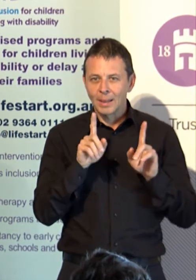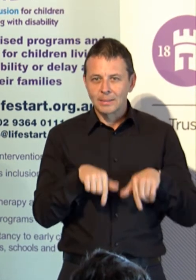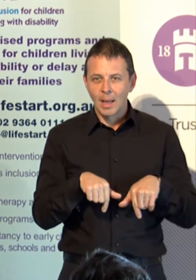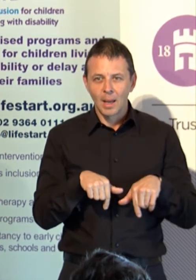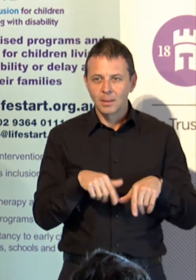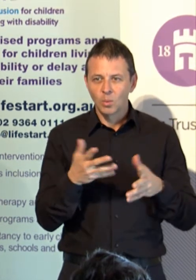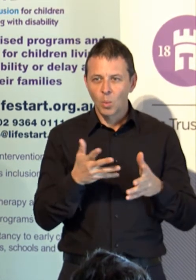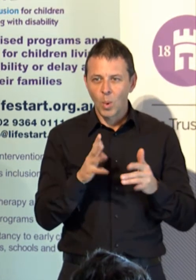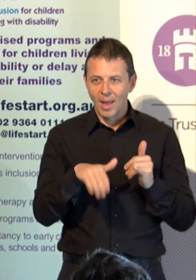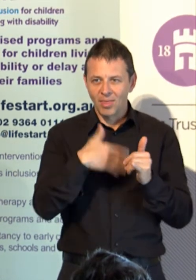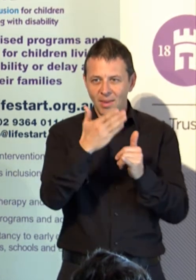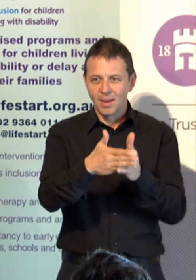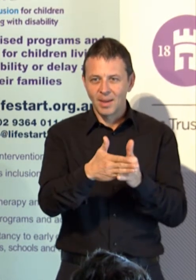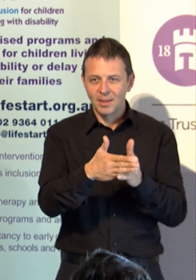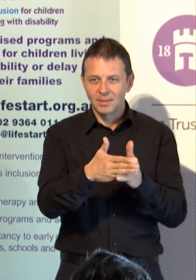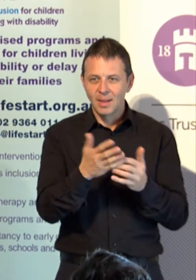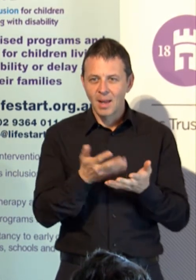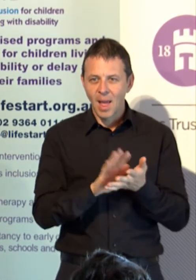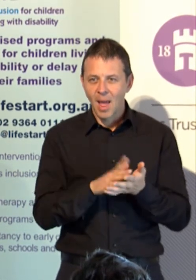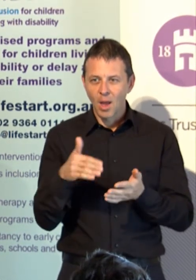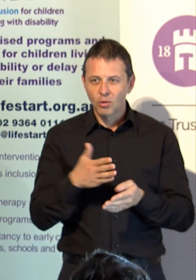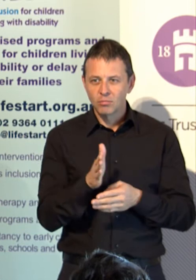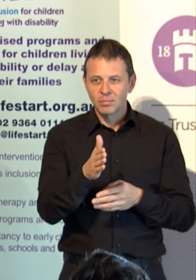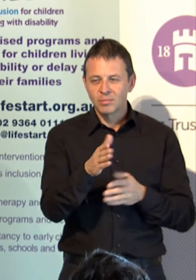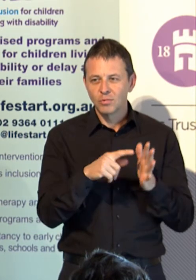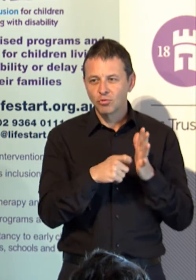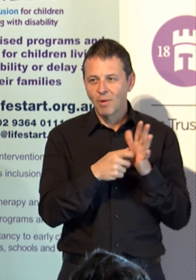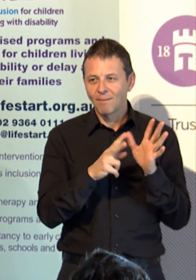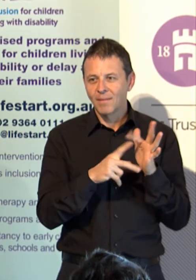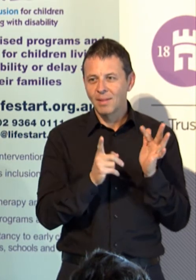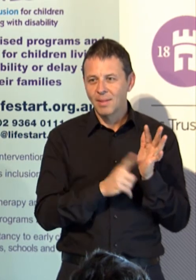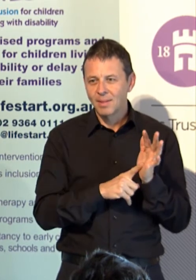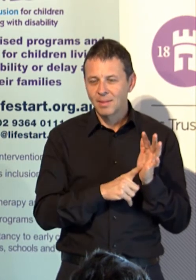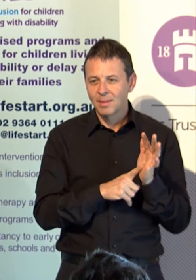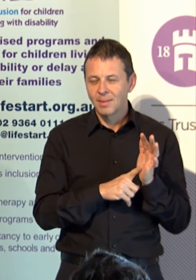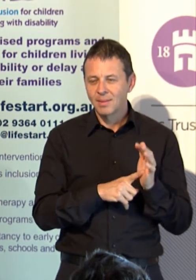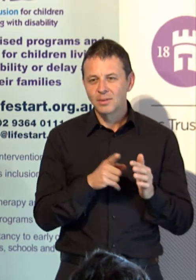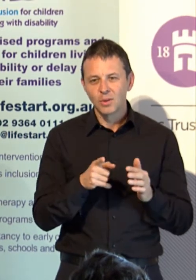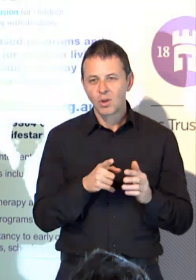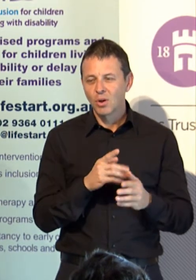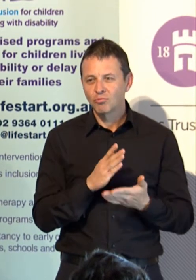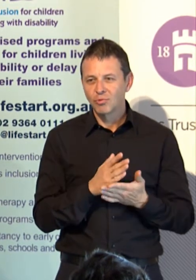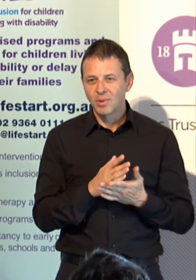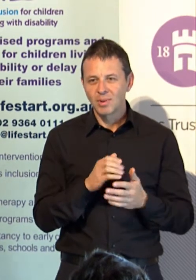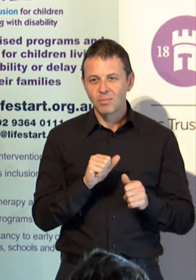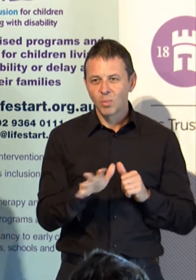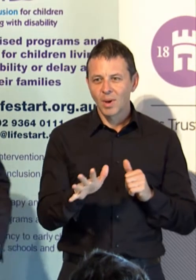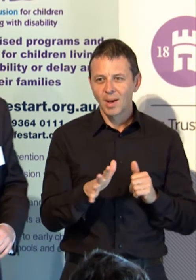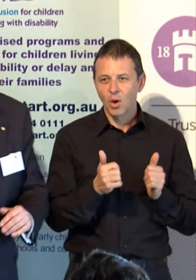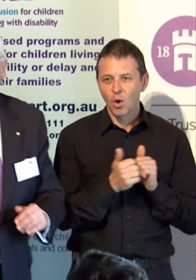end up, and it's how you travel the journey. And a truly great colleague. Well done, mate.